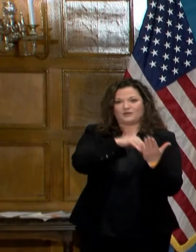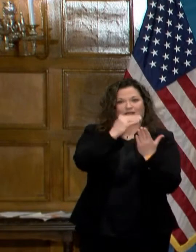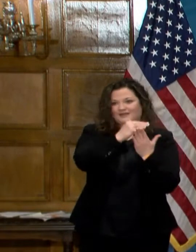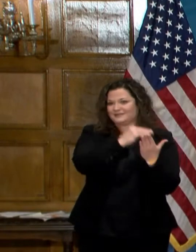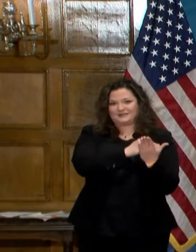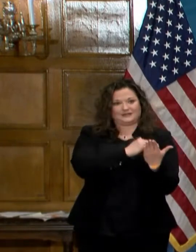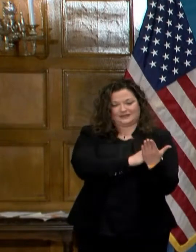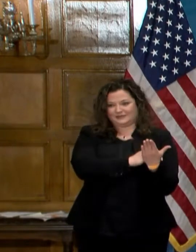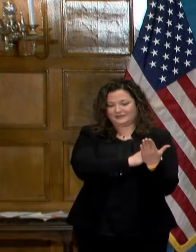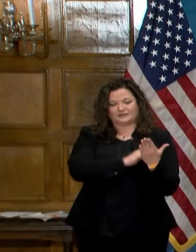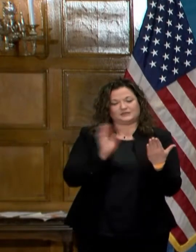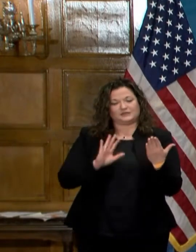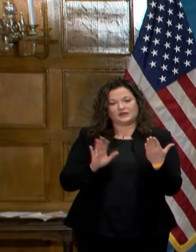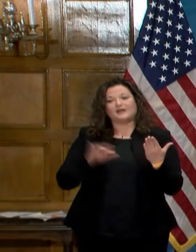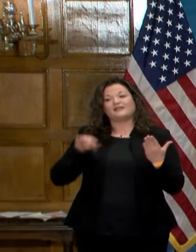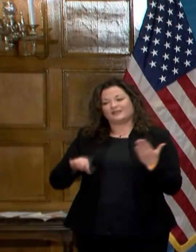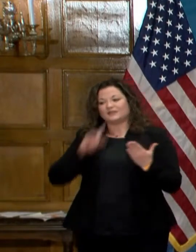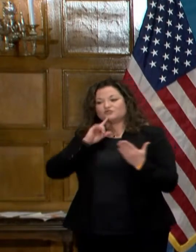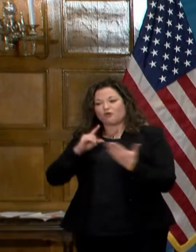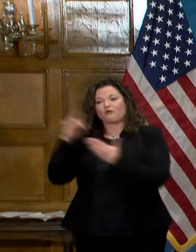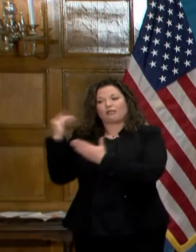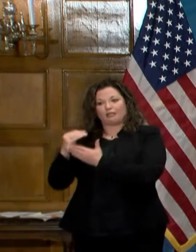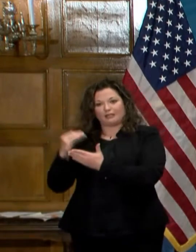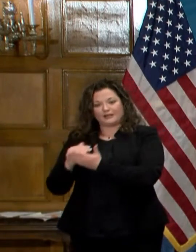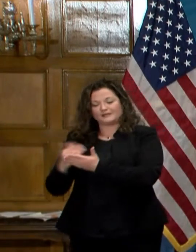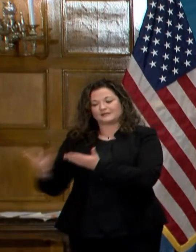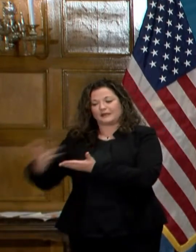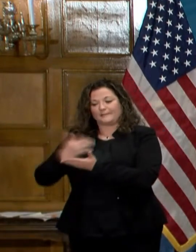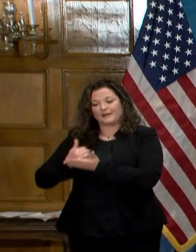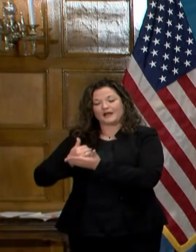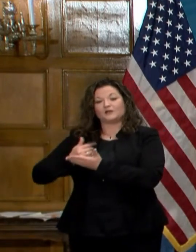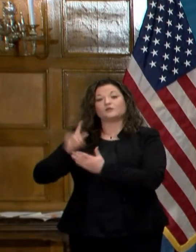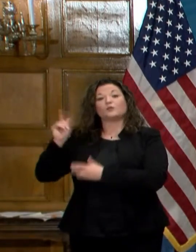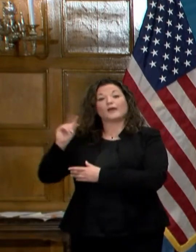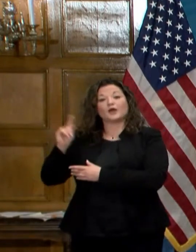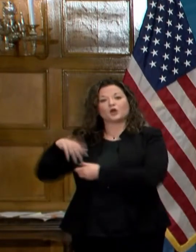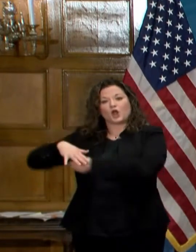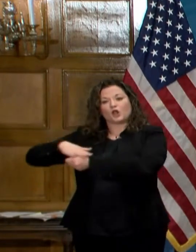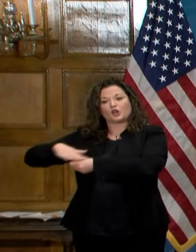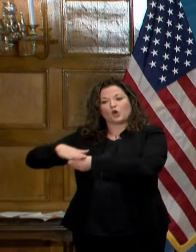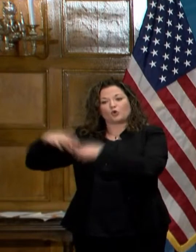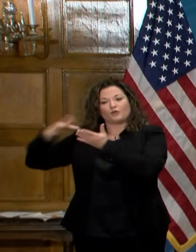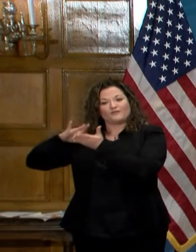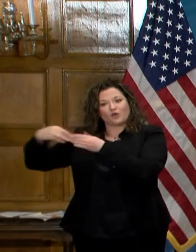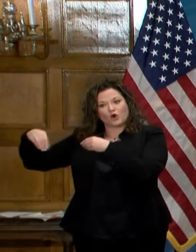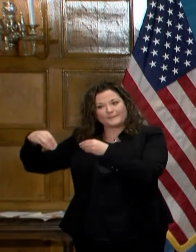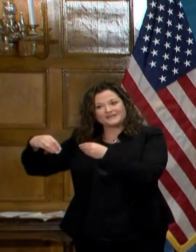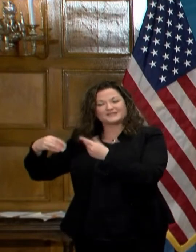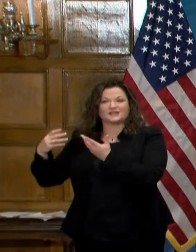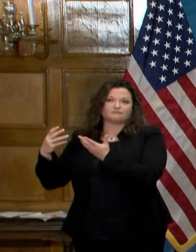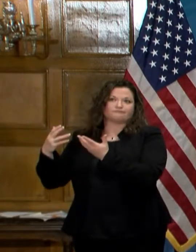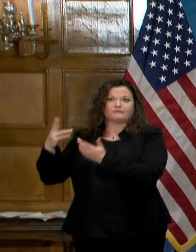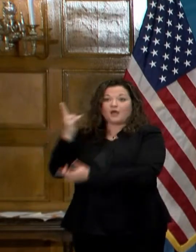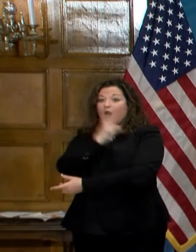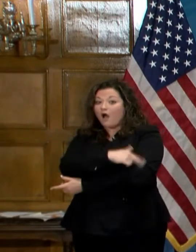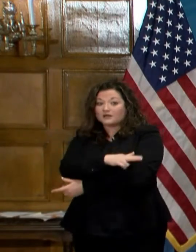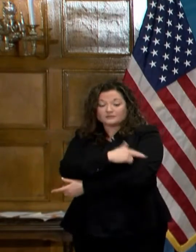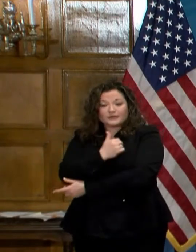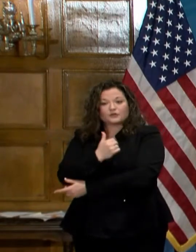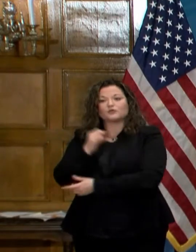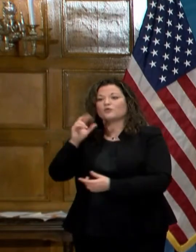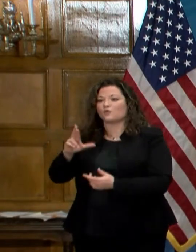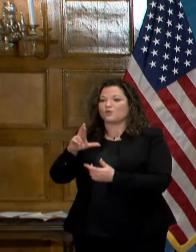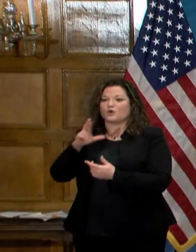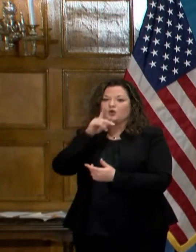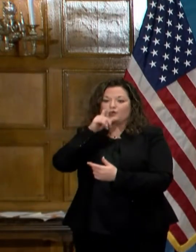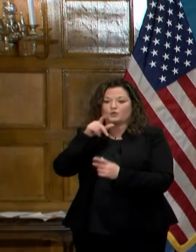This is lists that are compiled at the local pharmacy or hospitals or what the provider that's available. So